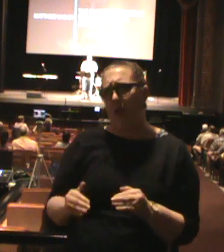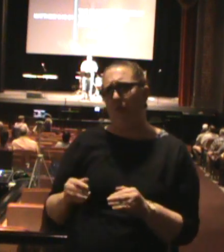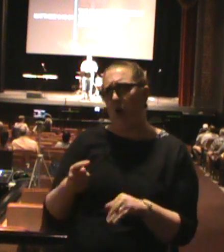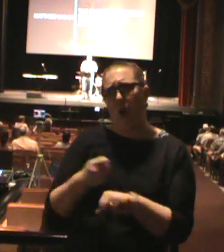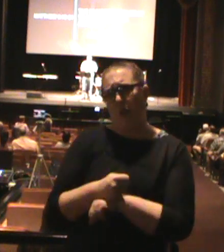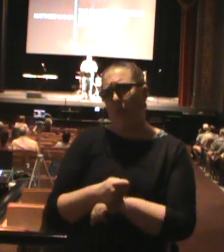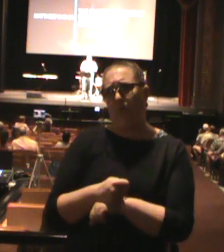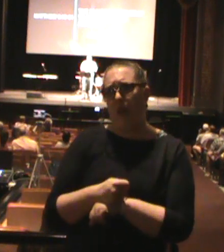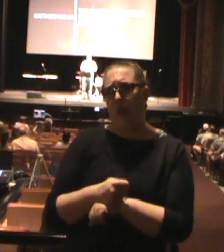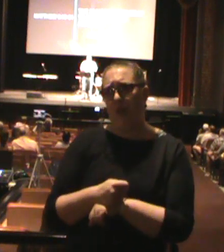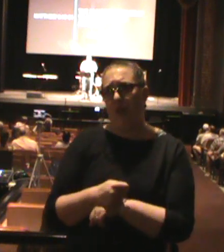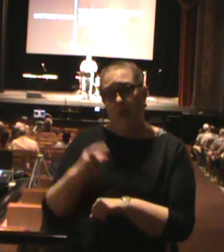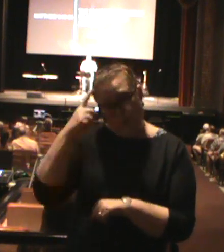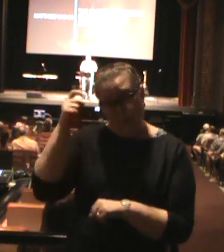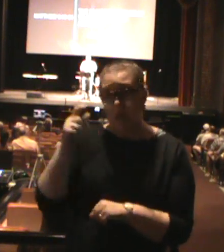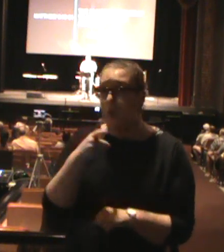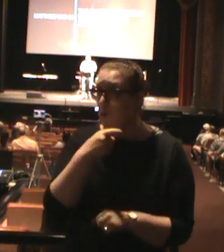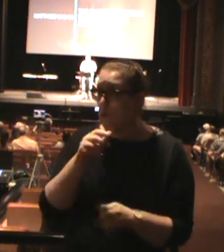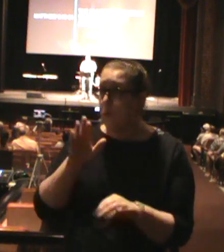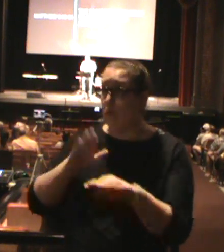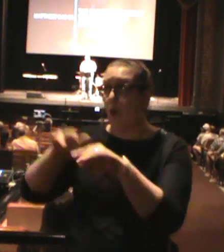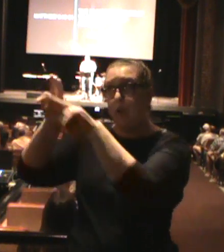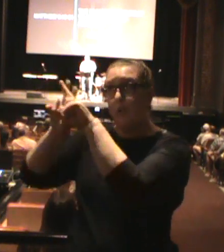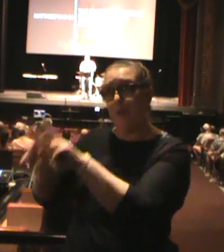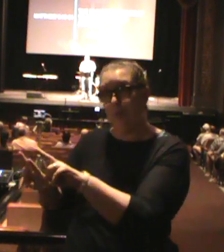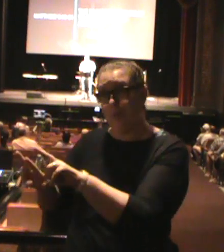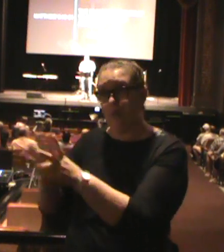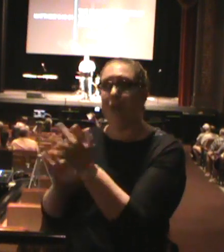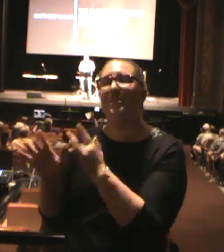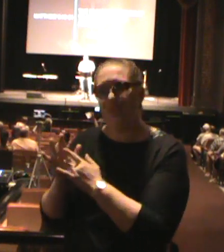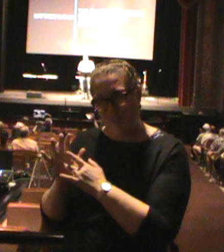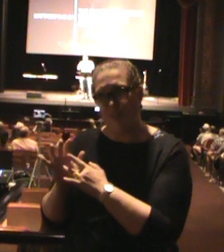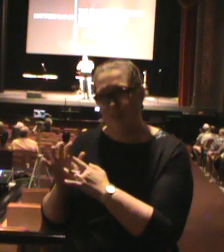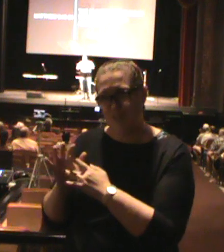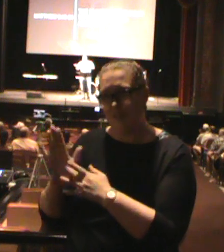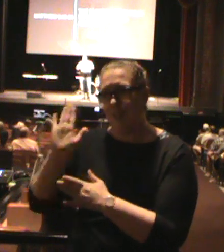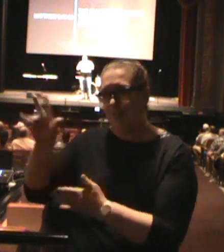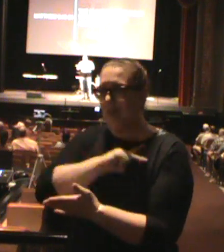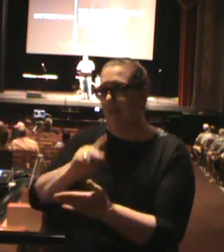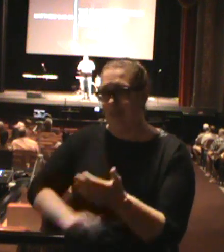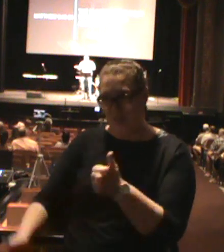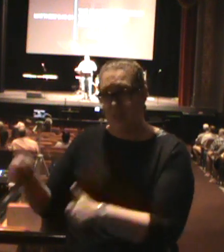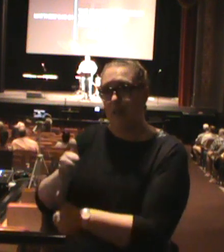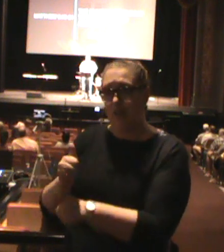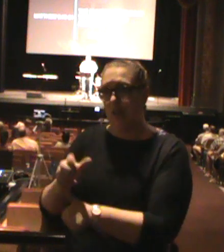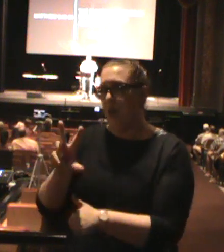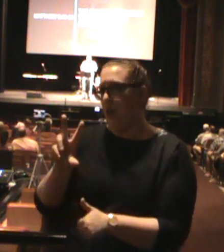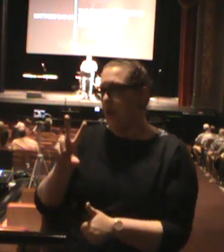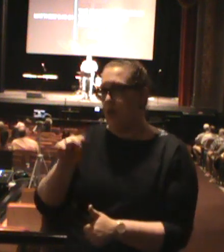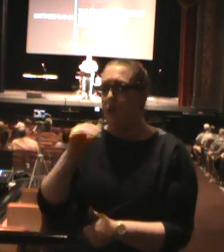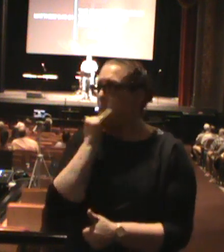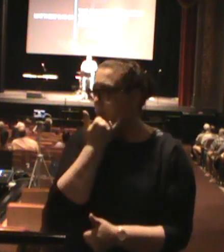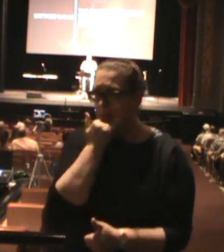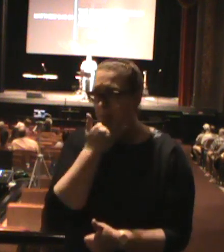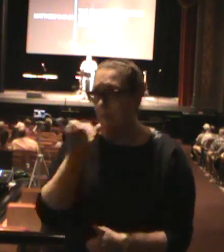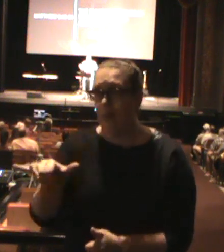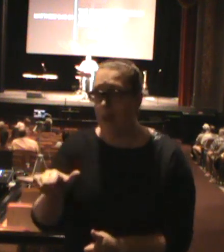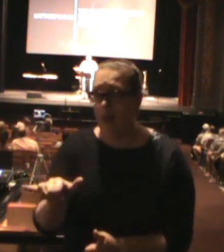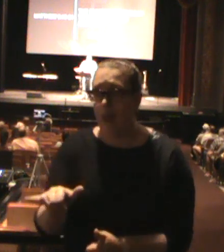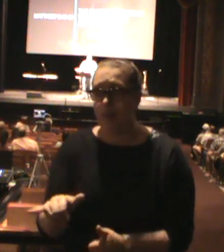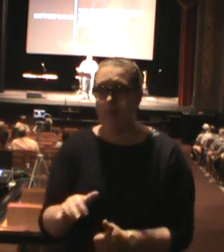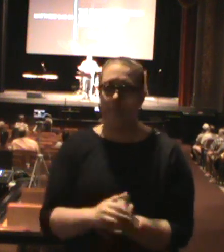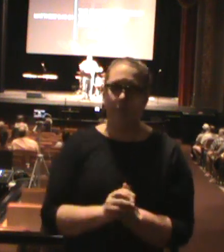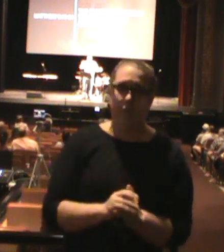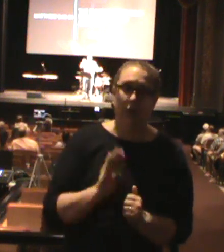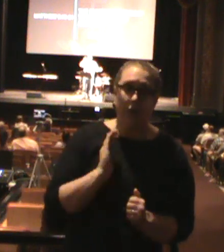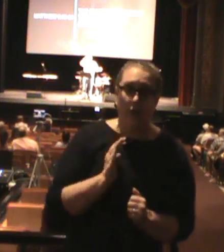is still on the throne. He is the King of Kings. He is the Lord of Lords. How can I make no mistake about that? Christianity is going